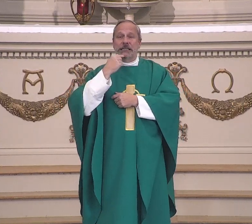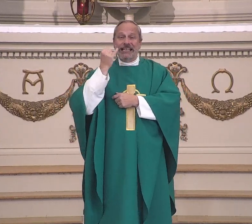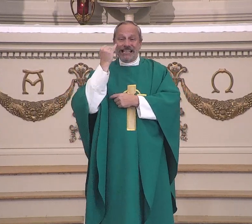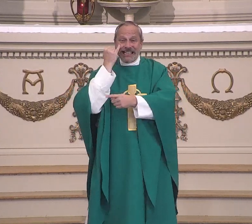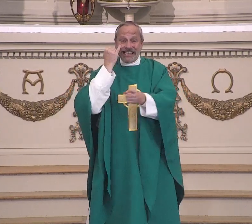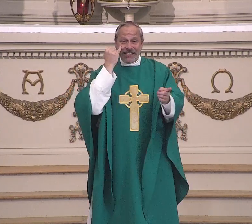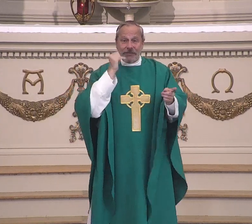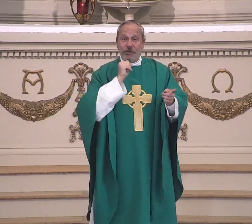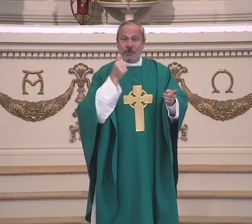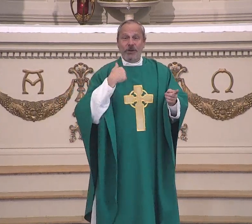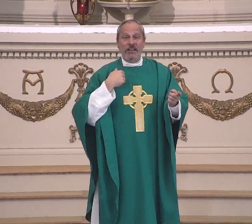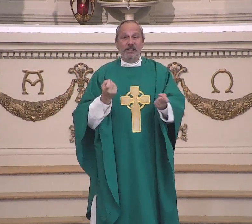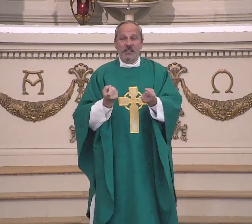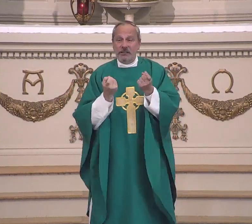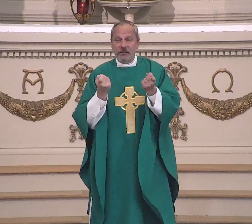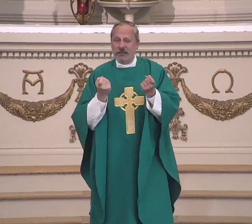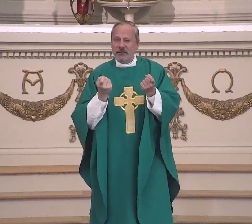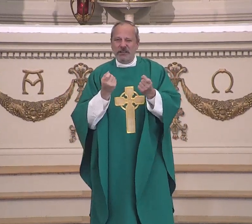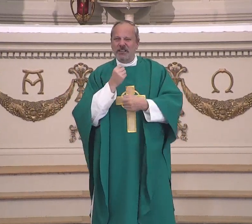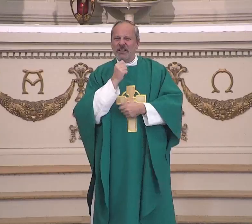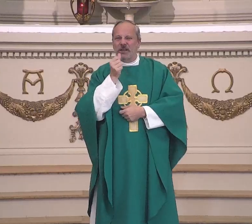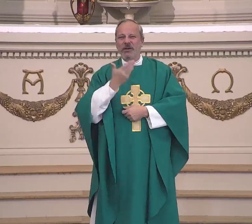one.